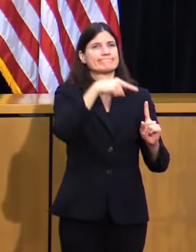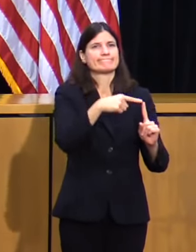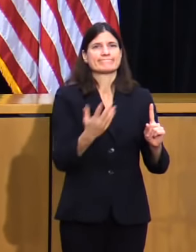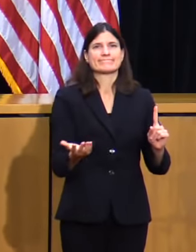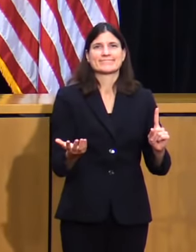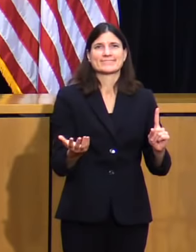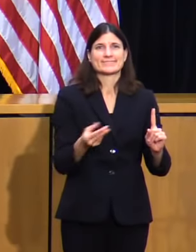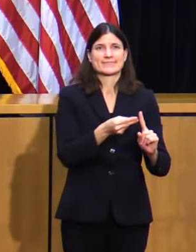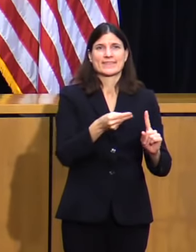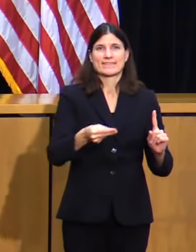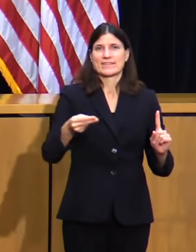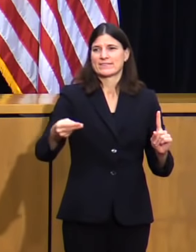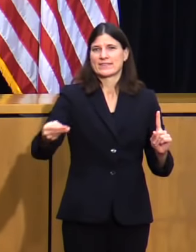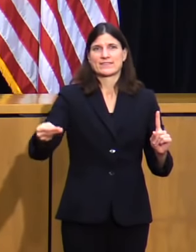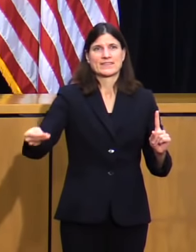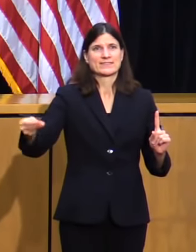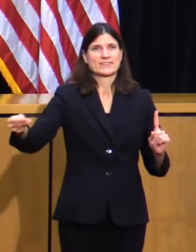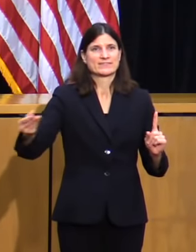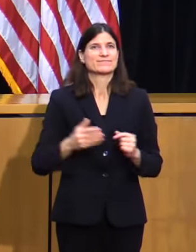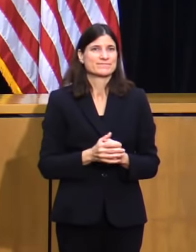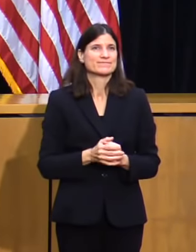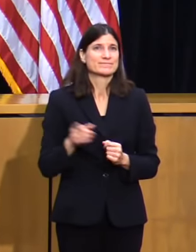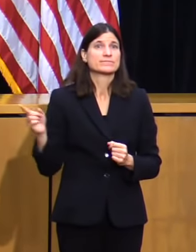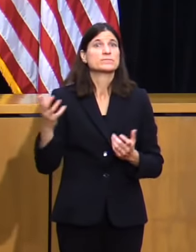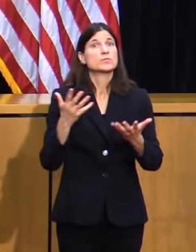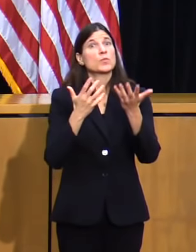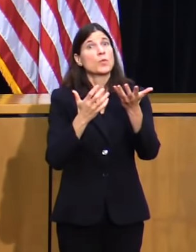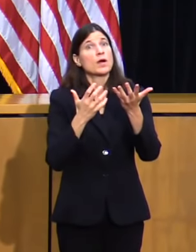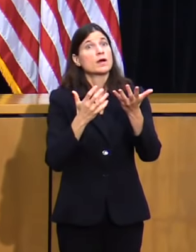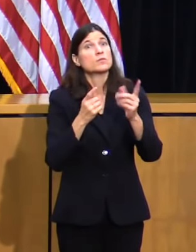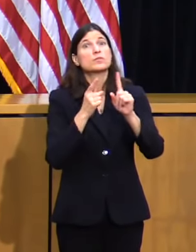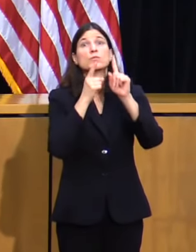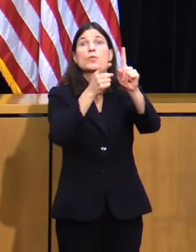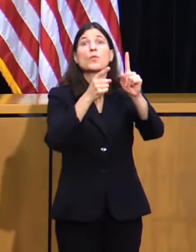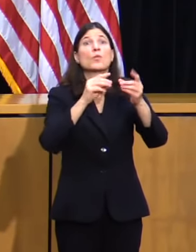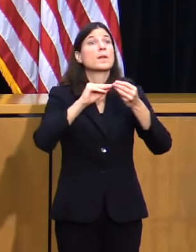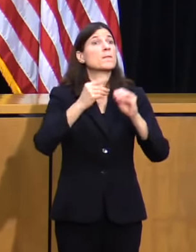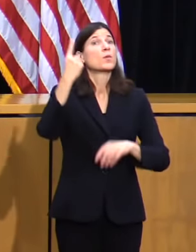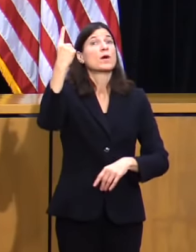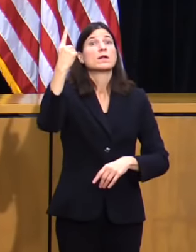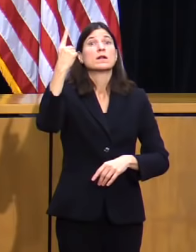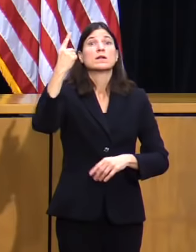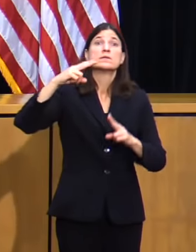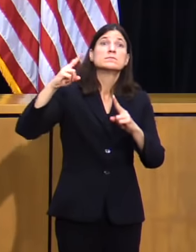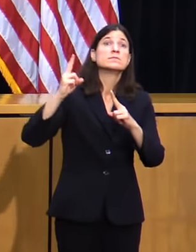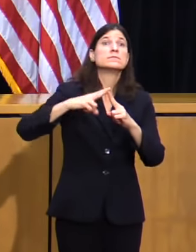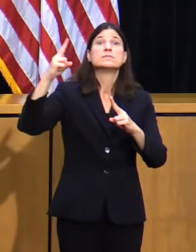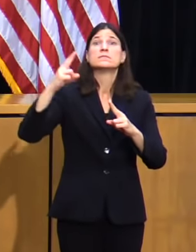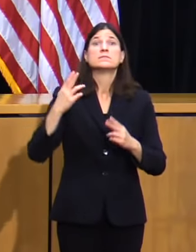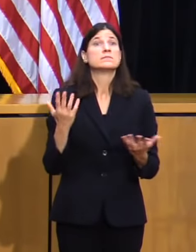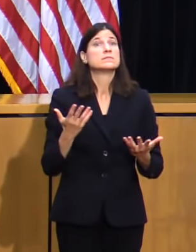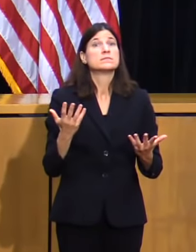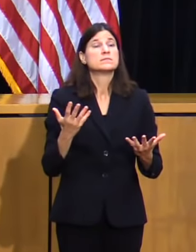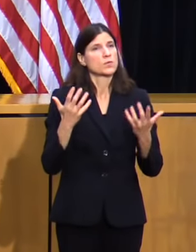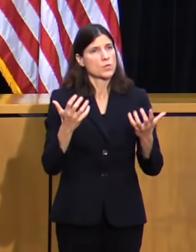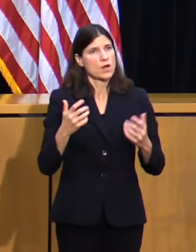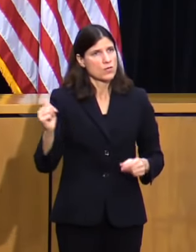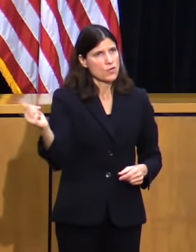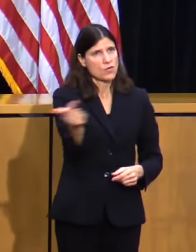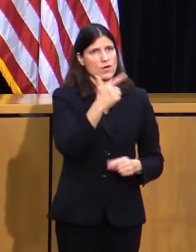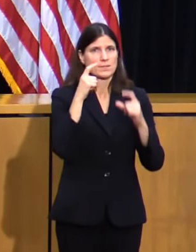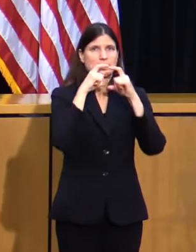goal number one in this has always been, there are lots of good reasons to wear a mask because you may be sick and you may be contagious and not